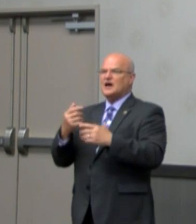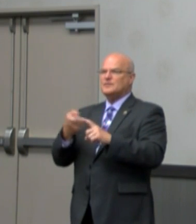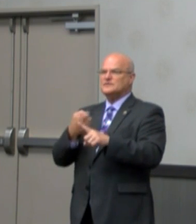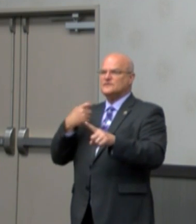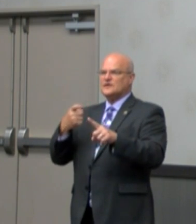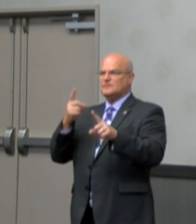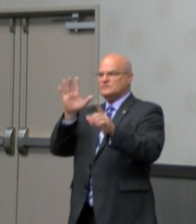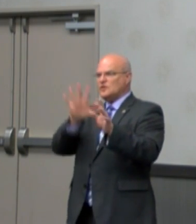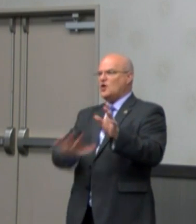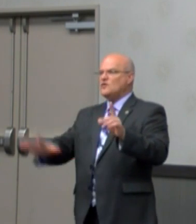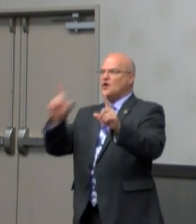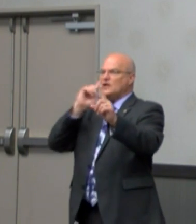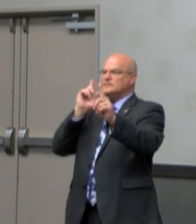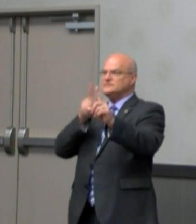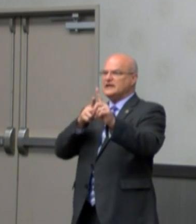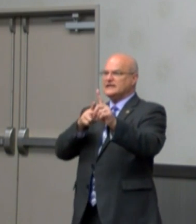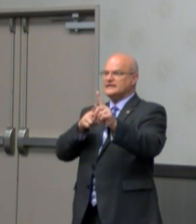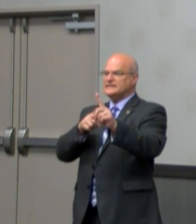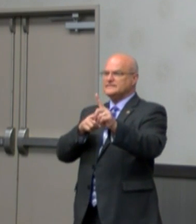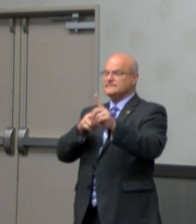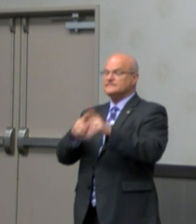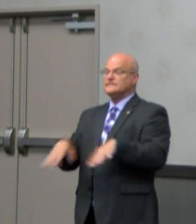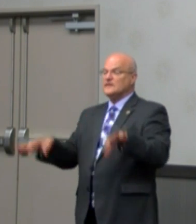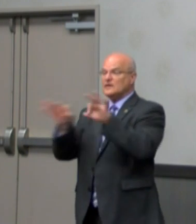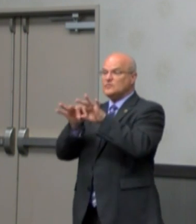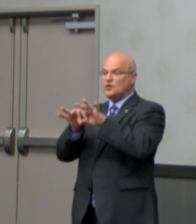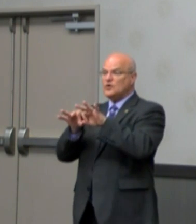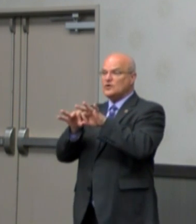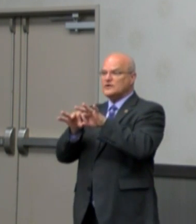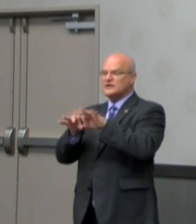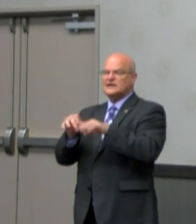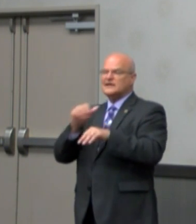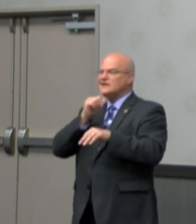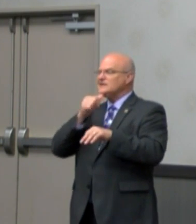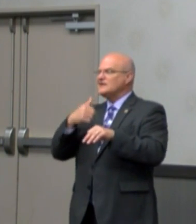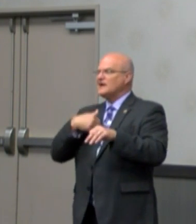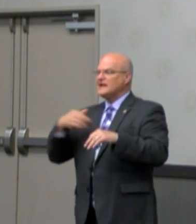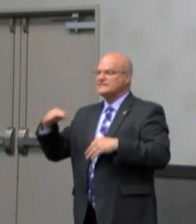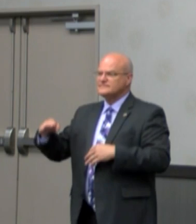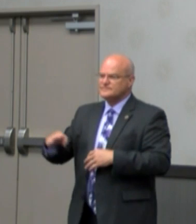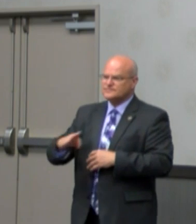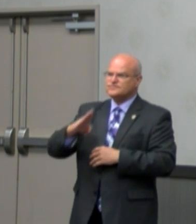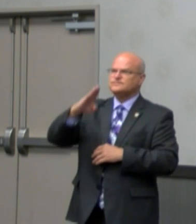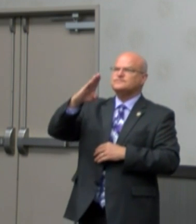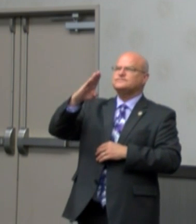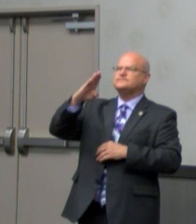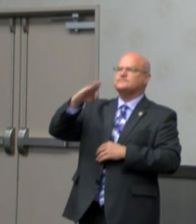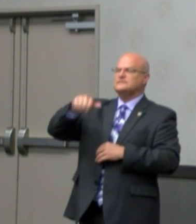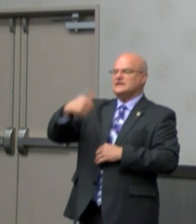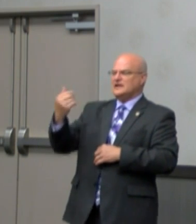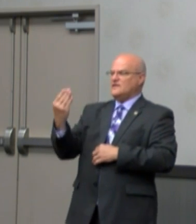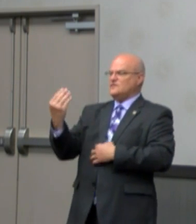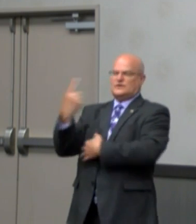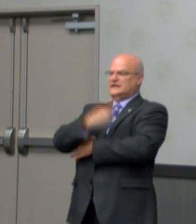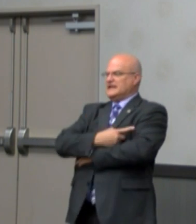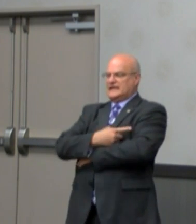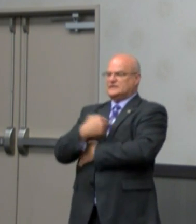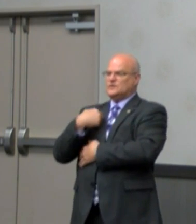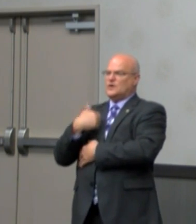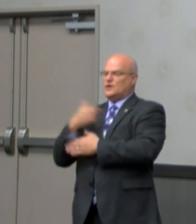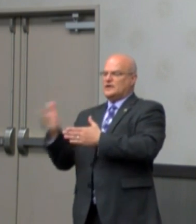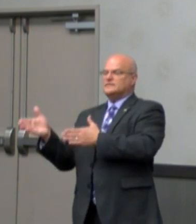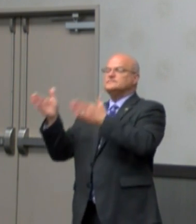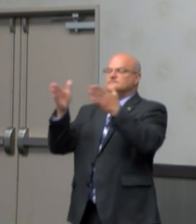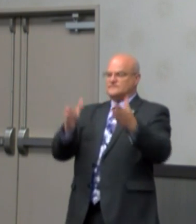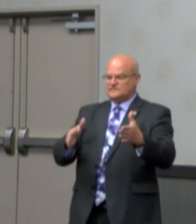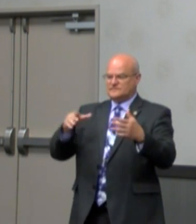overall objective. The key thing is that we don't have a resurgence in the next 14 days. We want to be able to move to